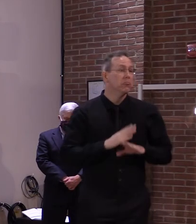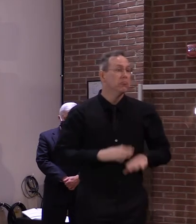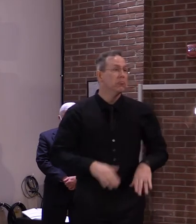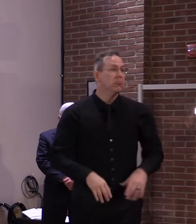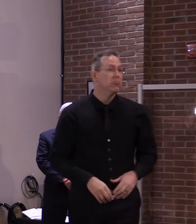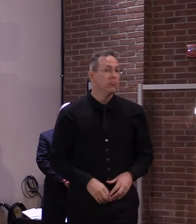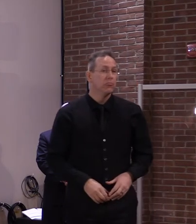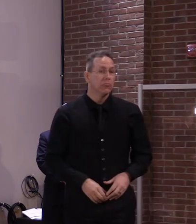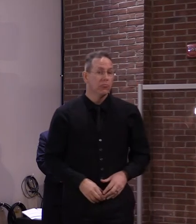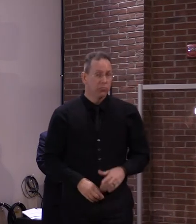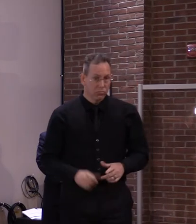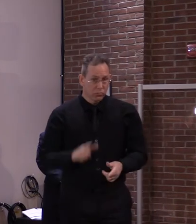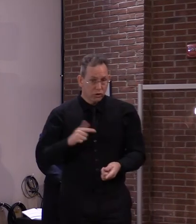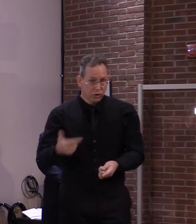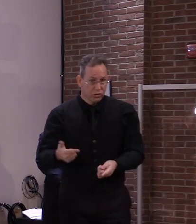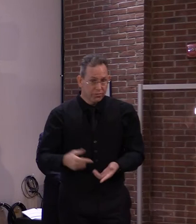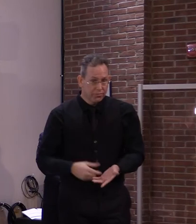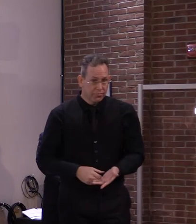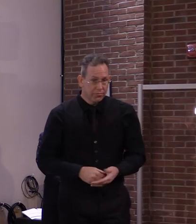cat